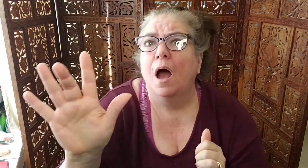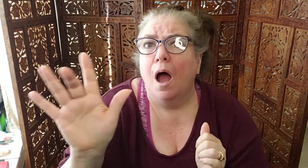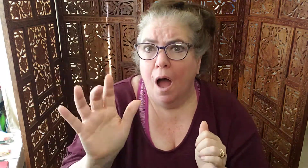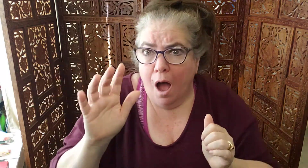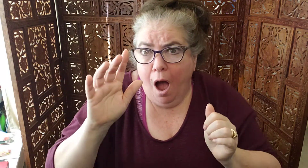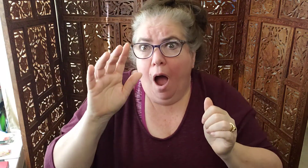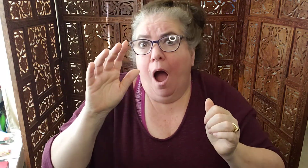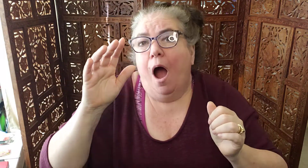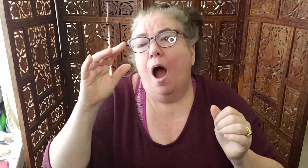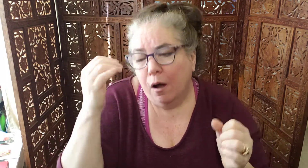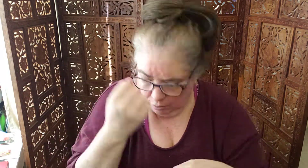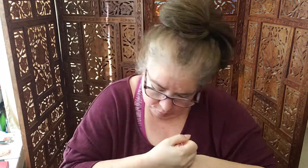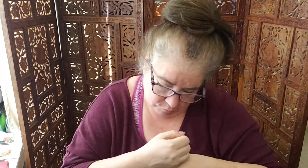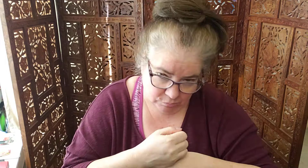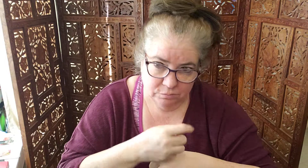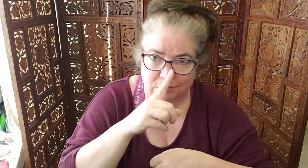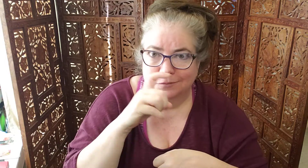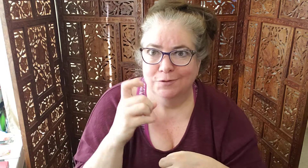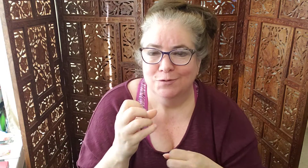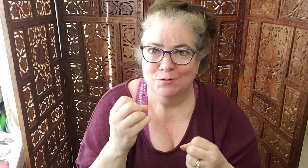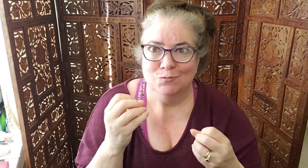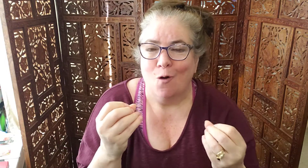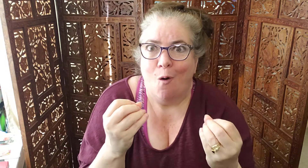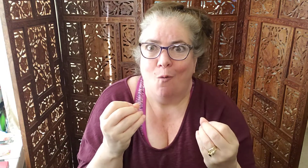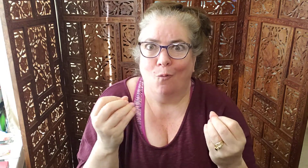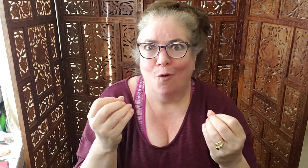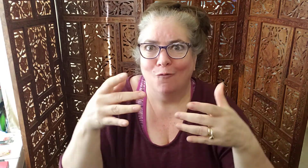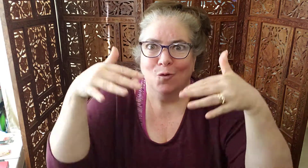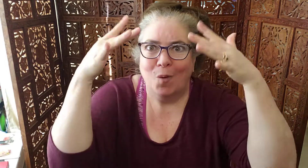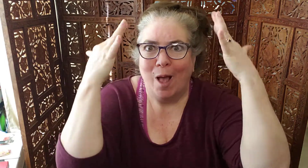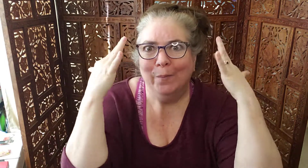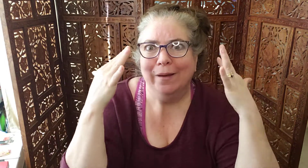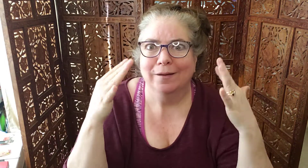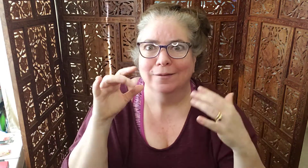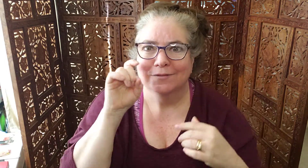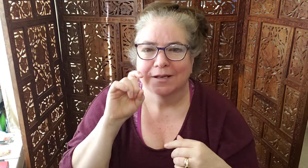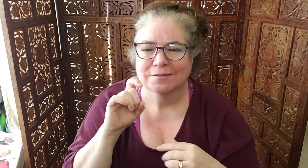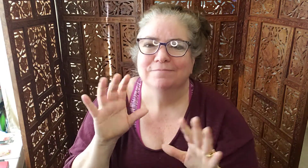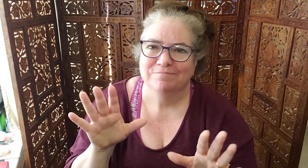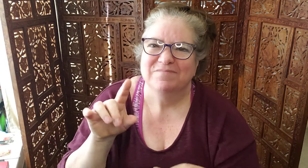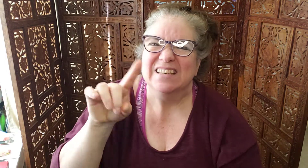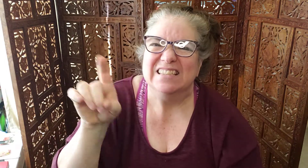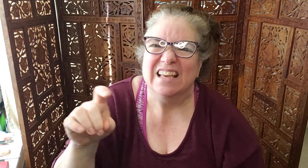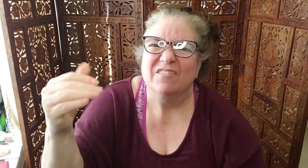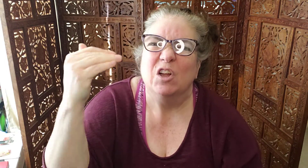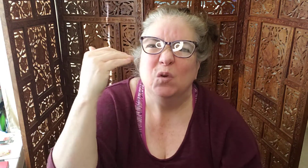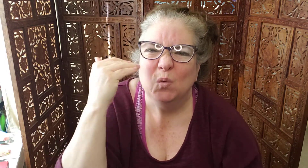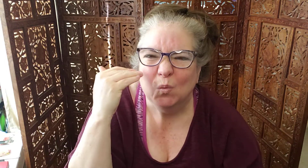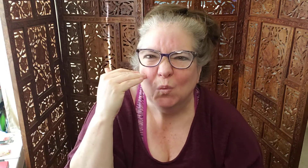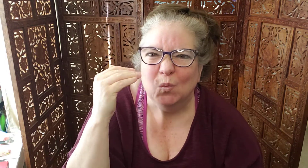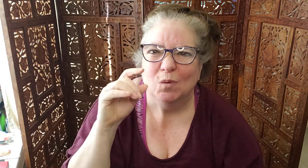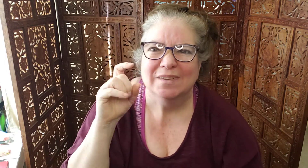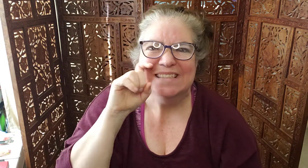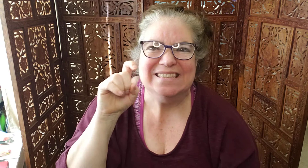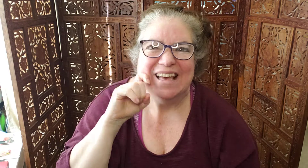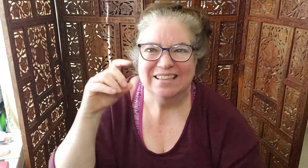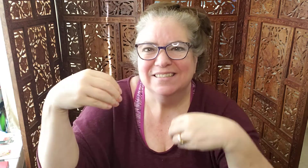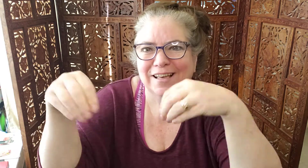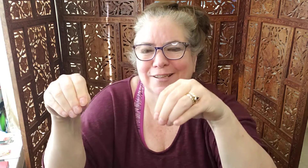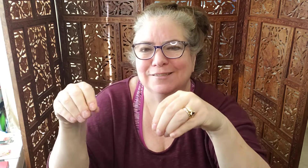muscles. Ziegfeld had a healthy understanding that sex sells, and it did play an important part in